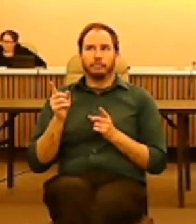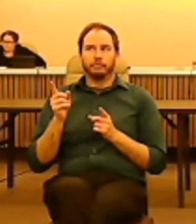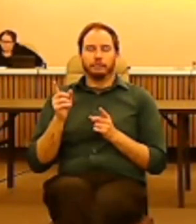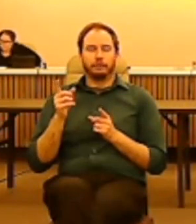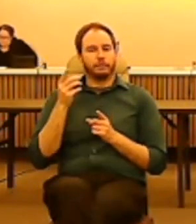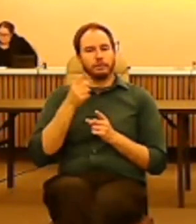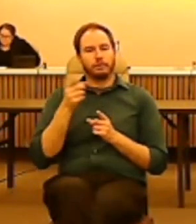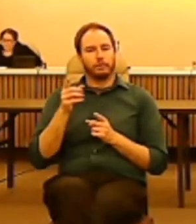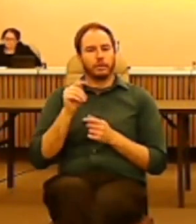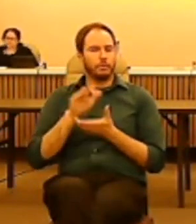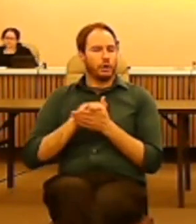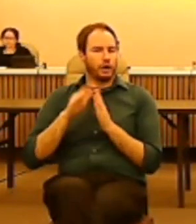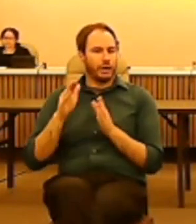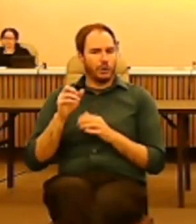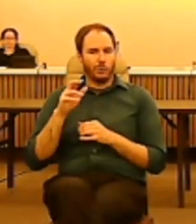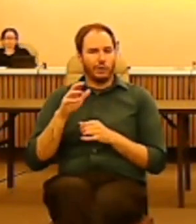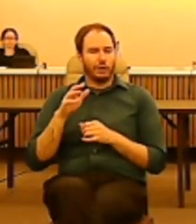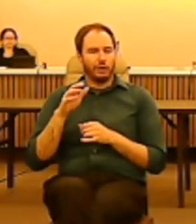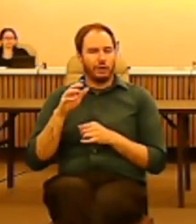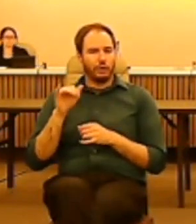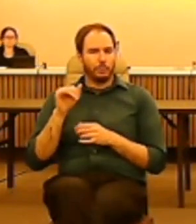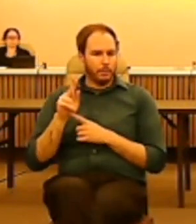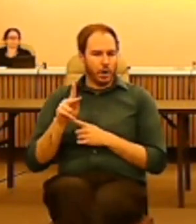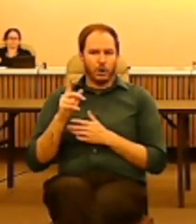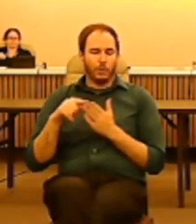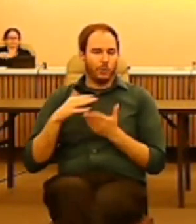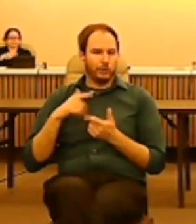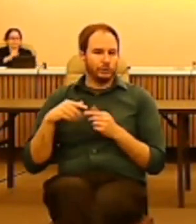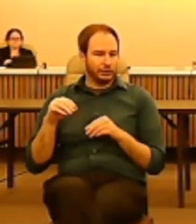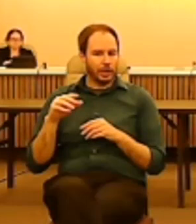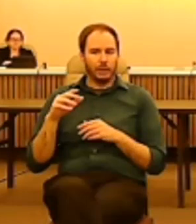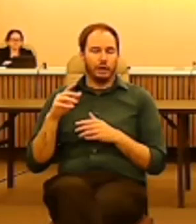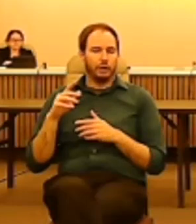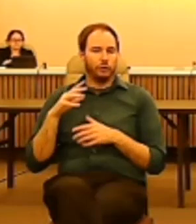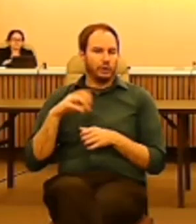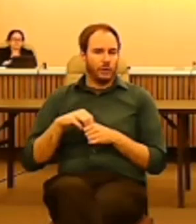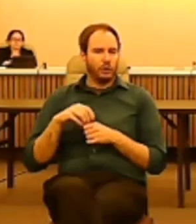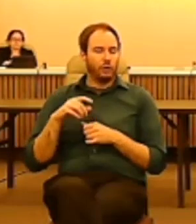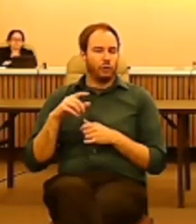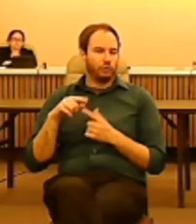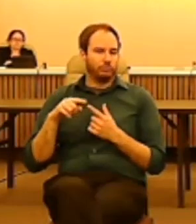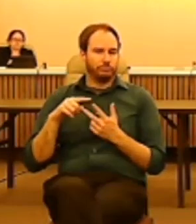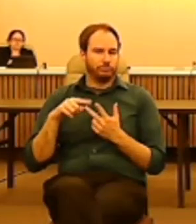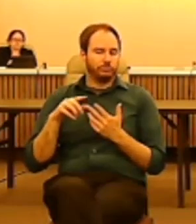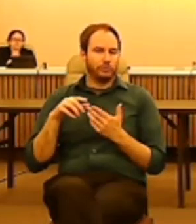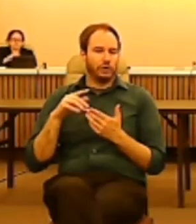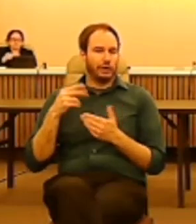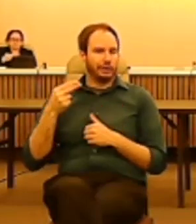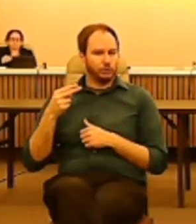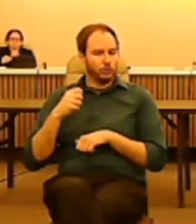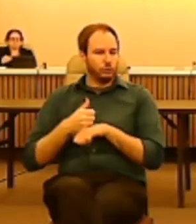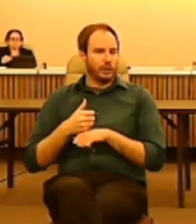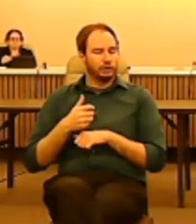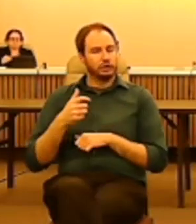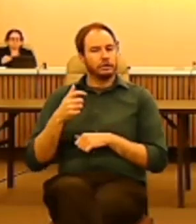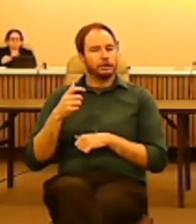there and the Burger House, or to look up park if the owner was willing to sell, and that would include the dressed historic dress base